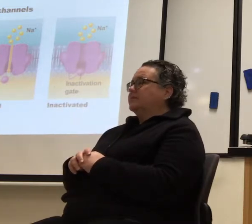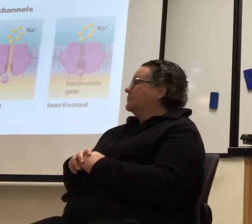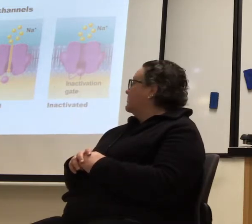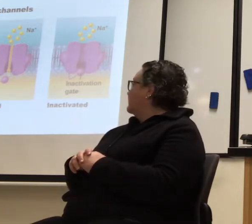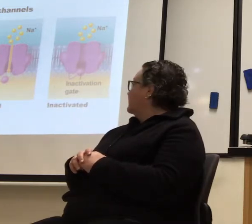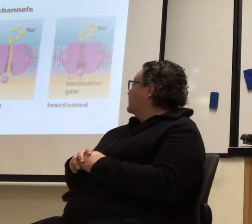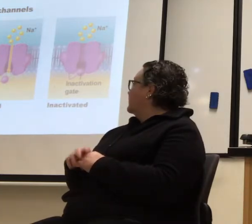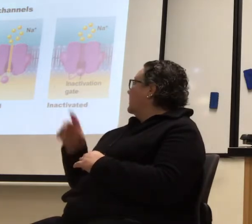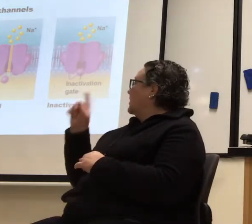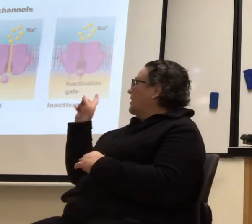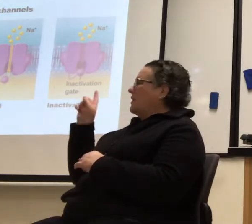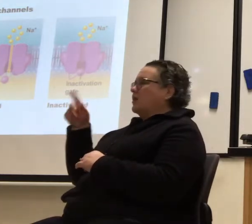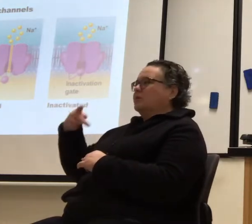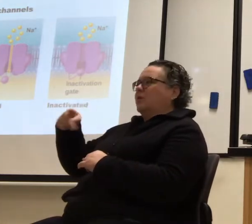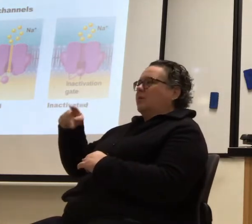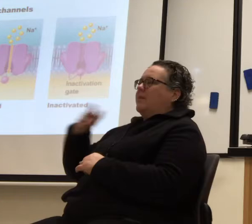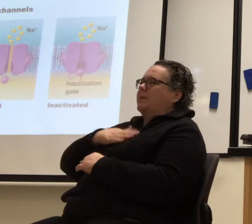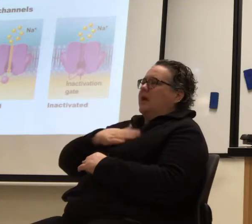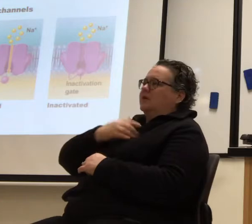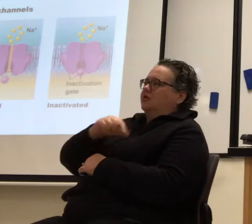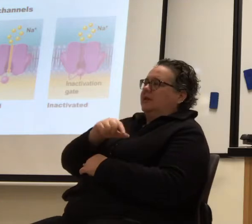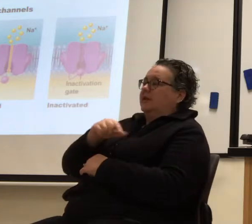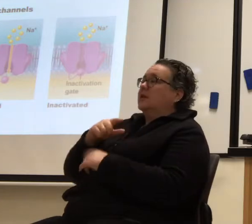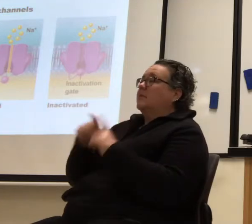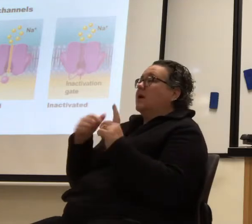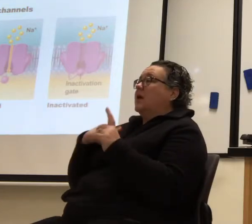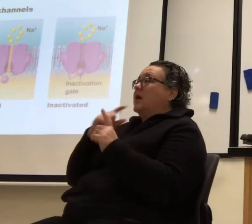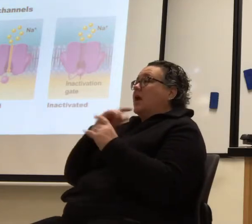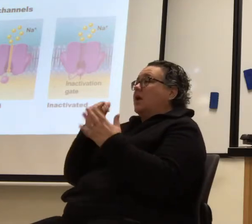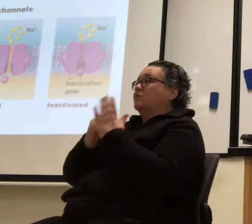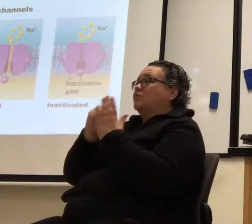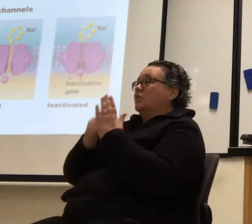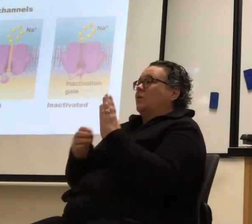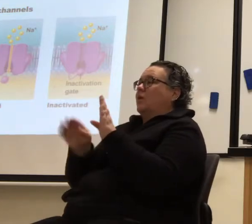And I drew it closed, so that the sodium cannot get in.